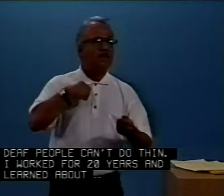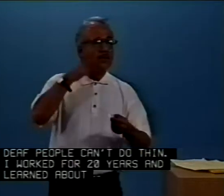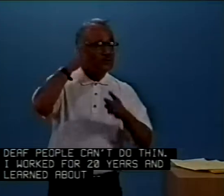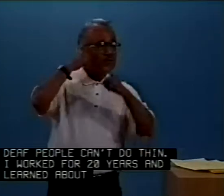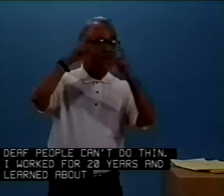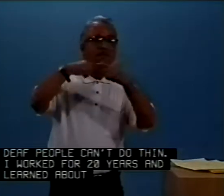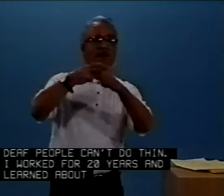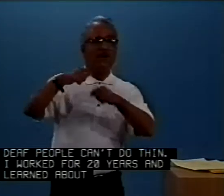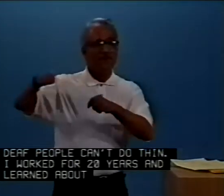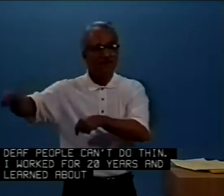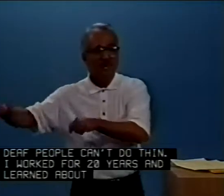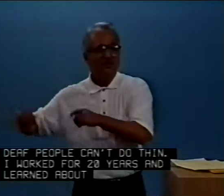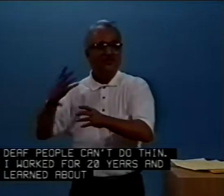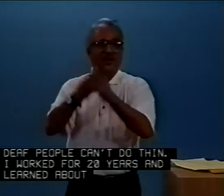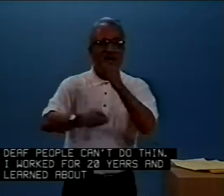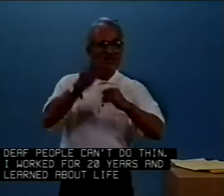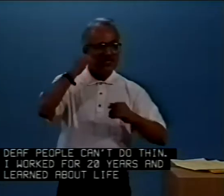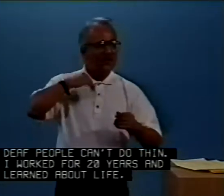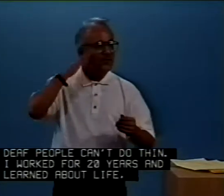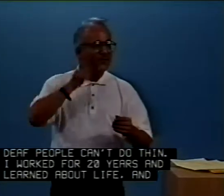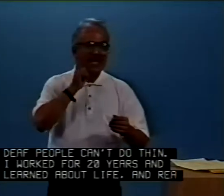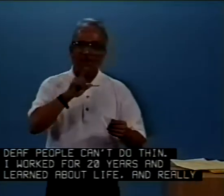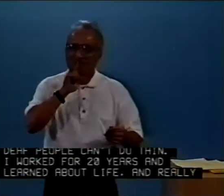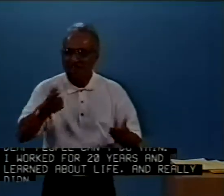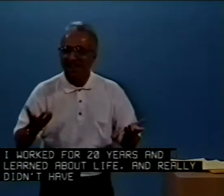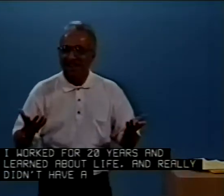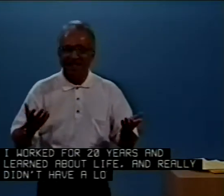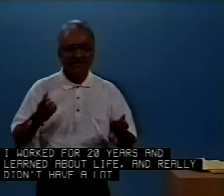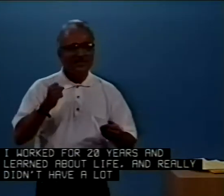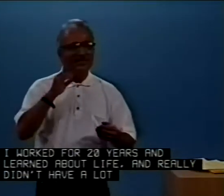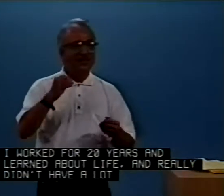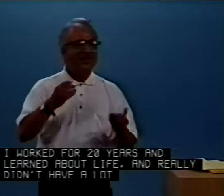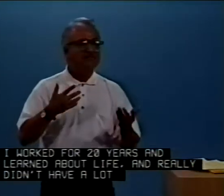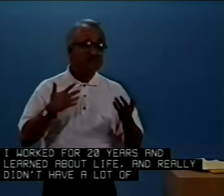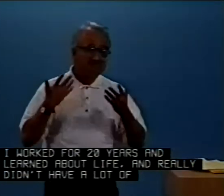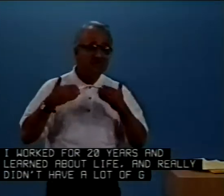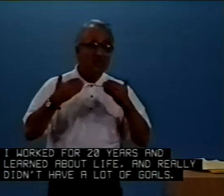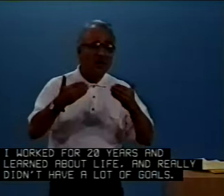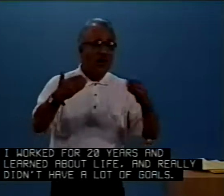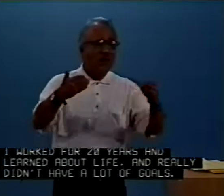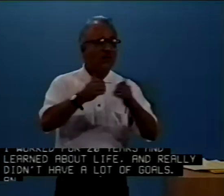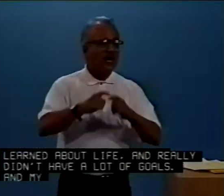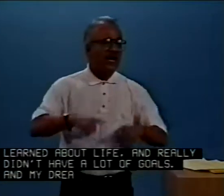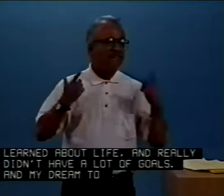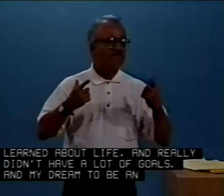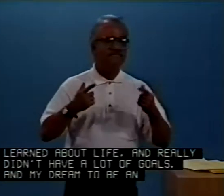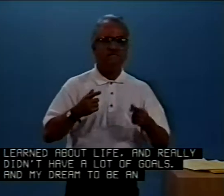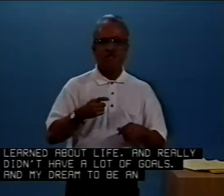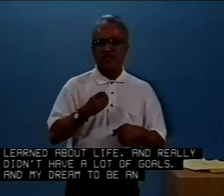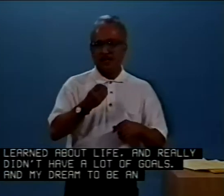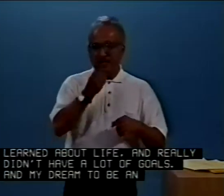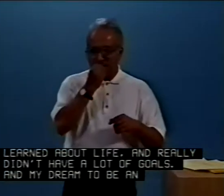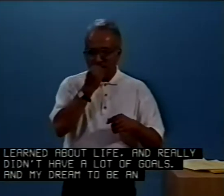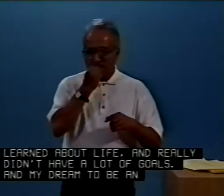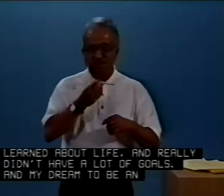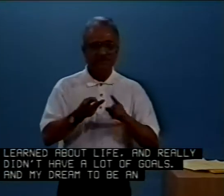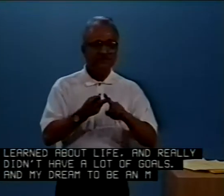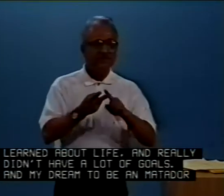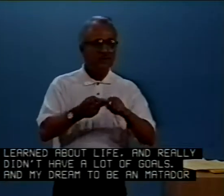really didn't have a lot of goal. And my dream to be a matador was gone because it wasn't realistic. I learned from